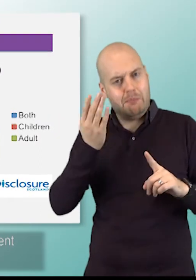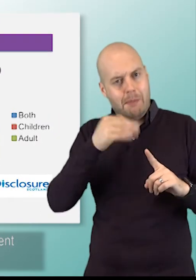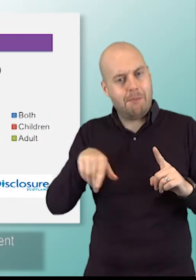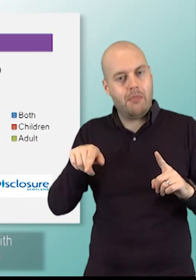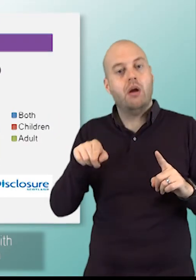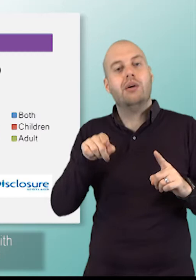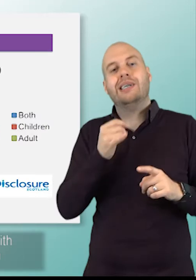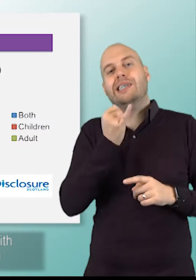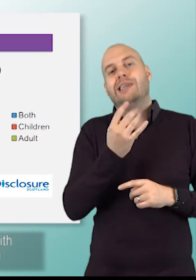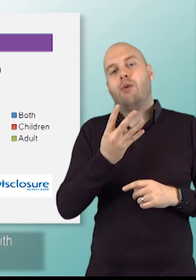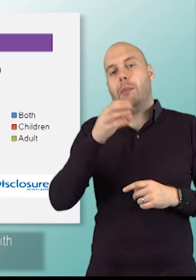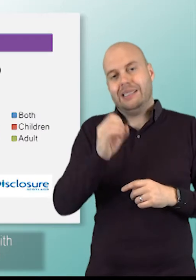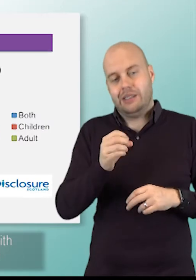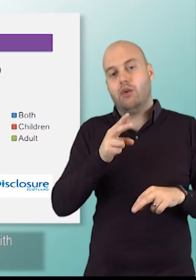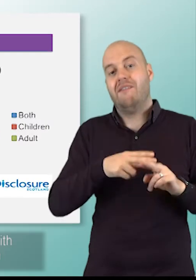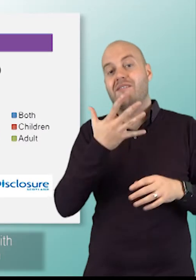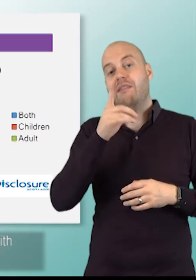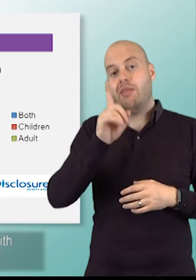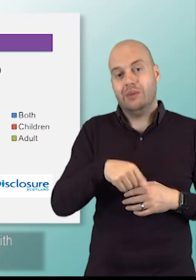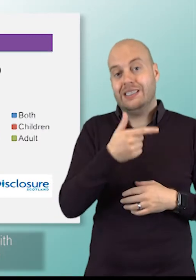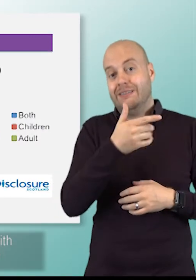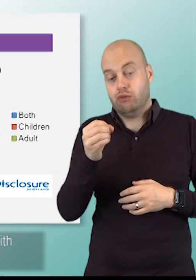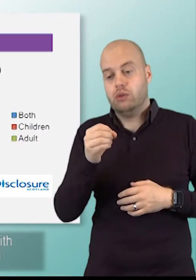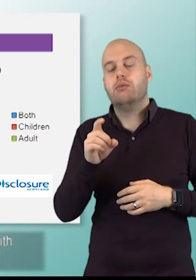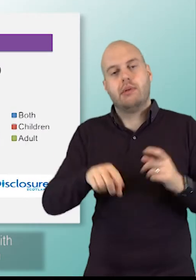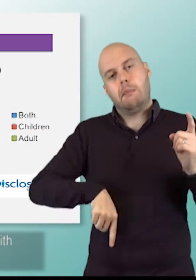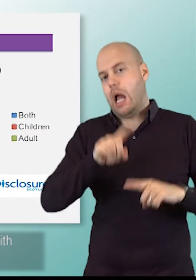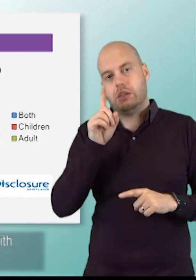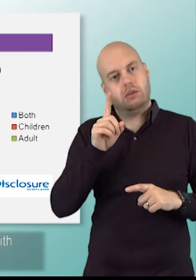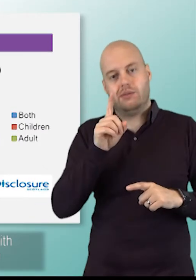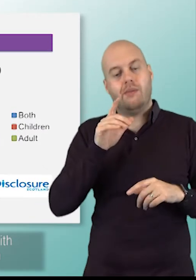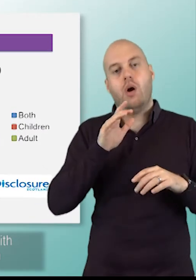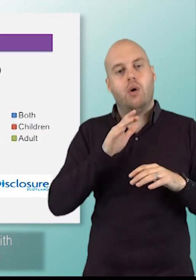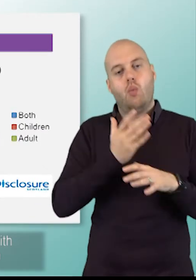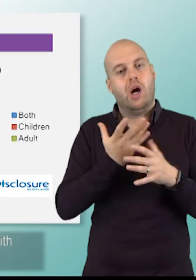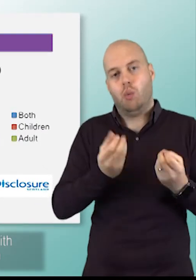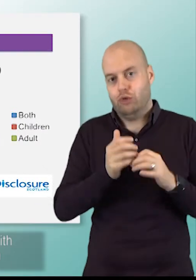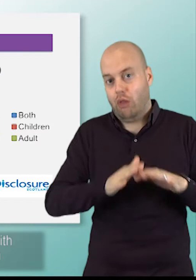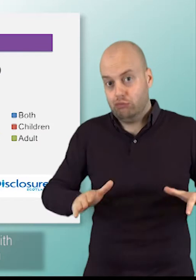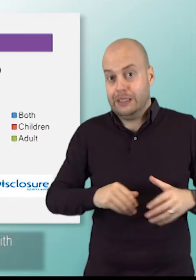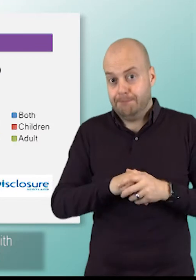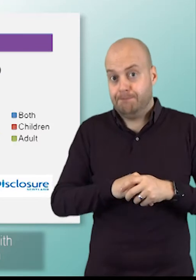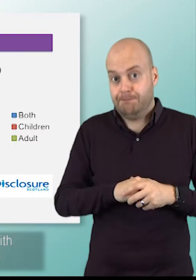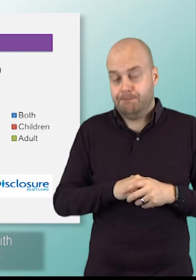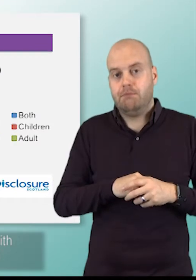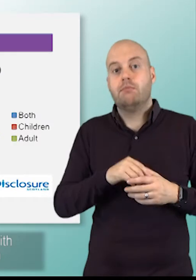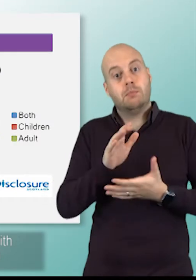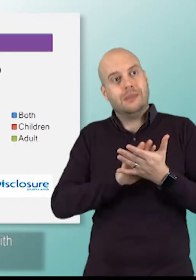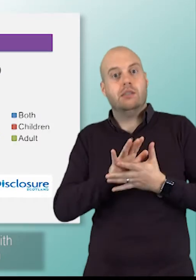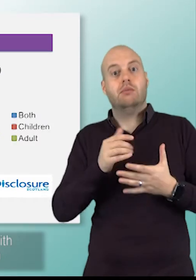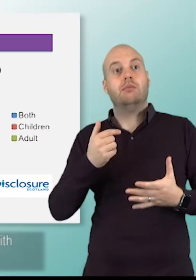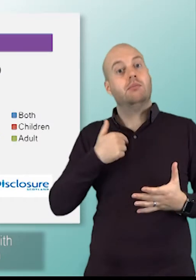there, is 64% of 5,700 people are barred from working with children. It is therefore